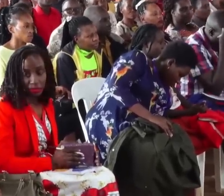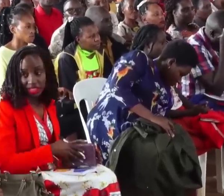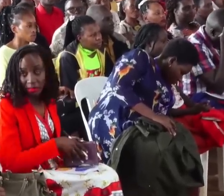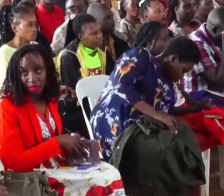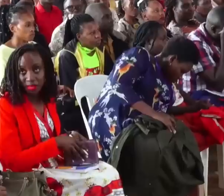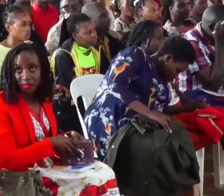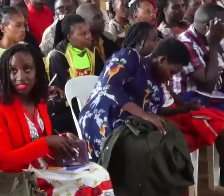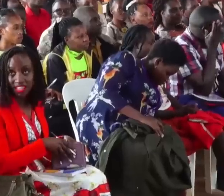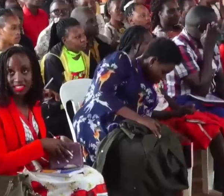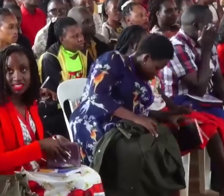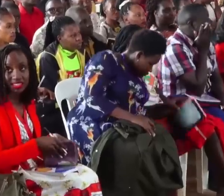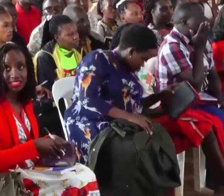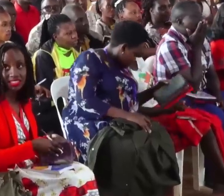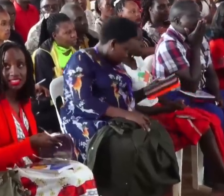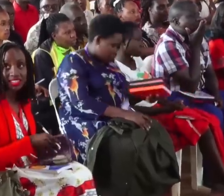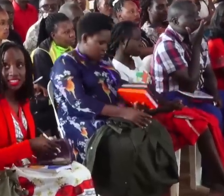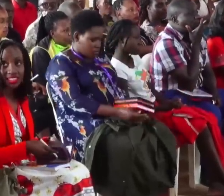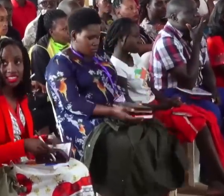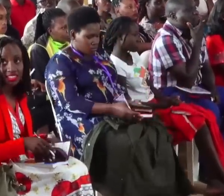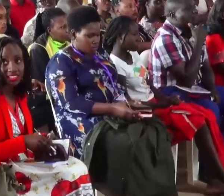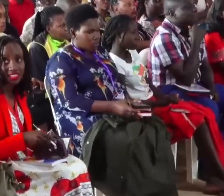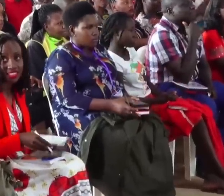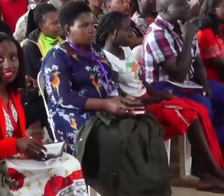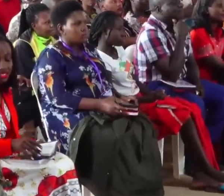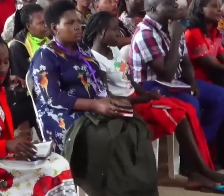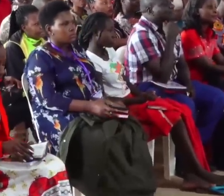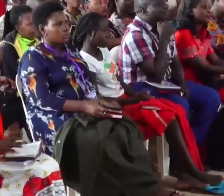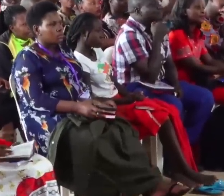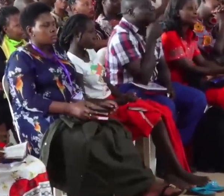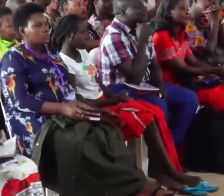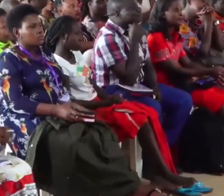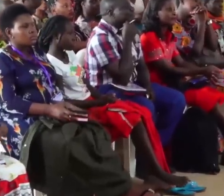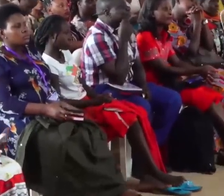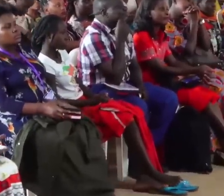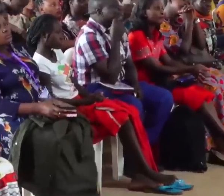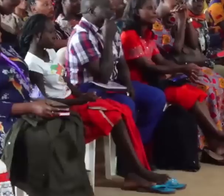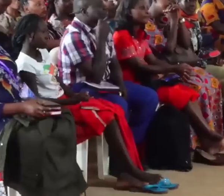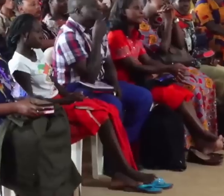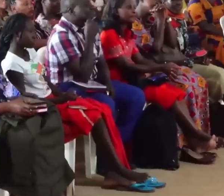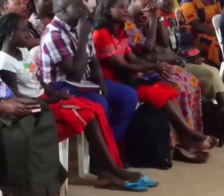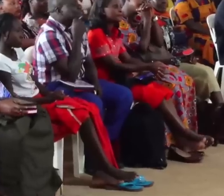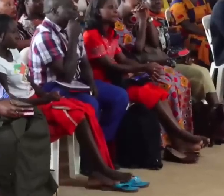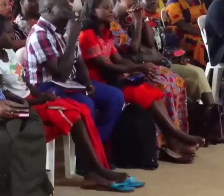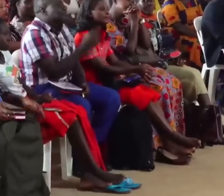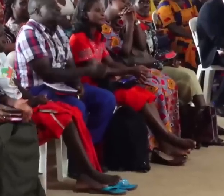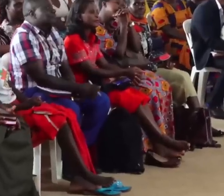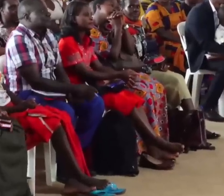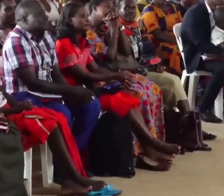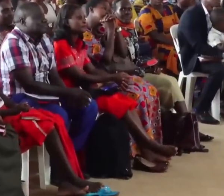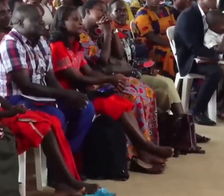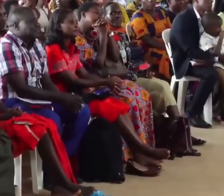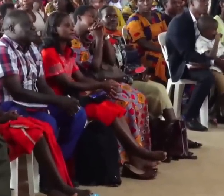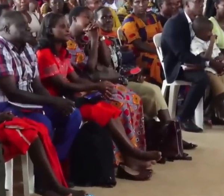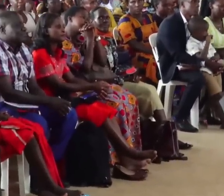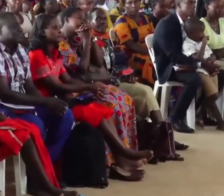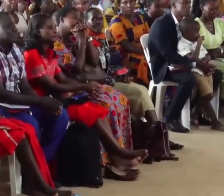coming. Muli bangi tetumanyi ngeri ya baba alansingamu. You are so many and we don't know how